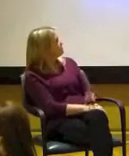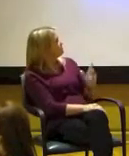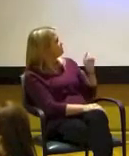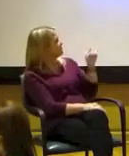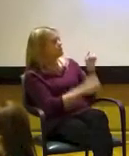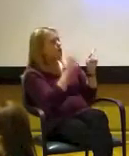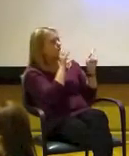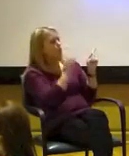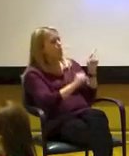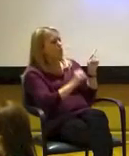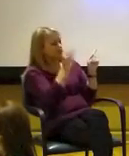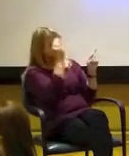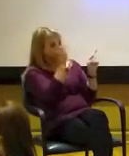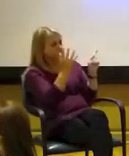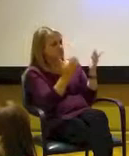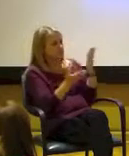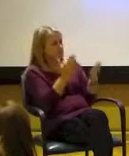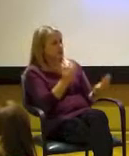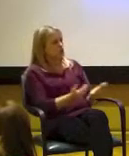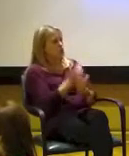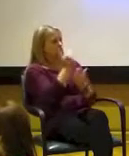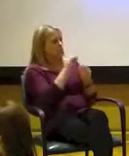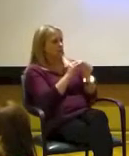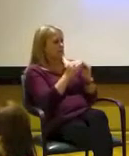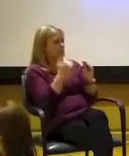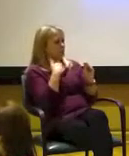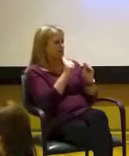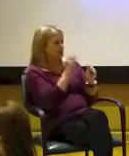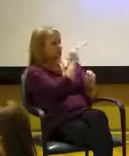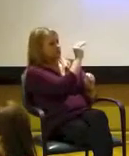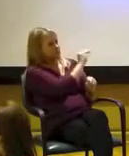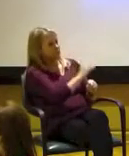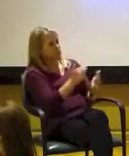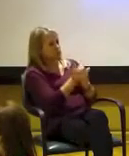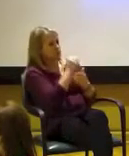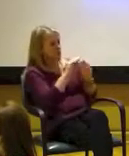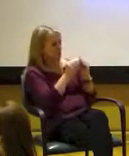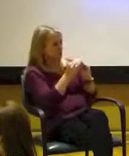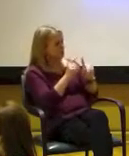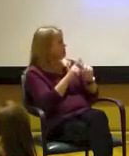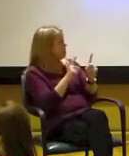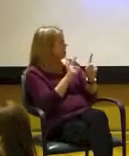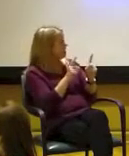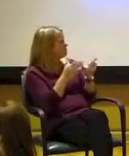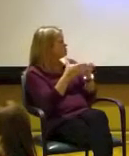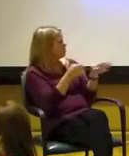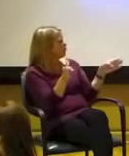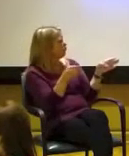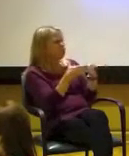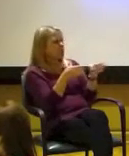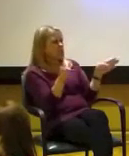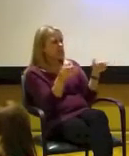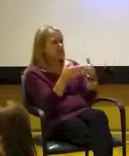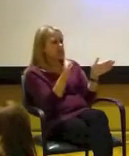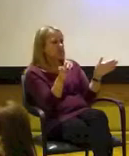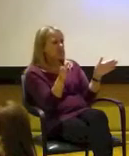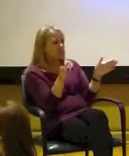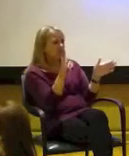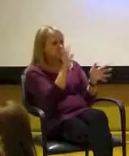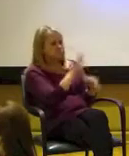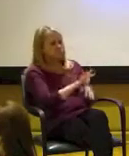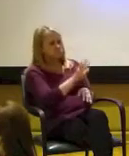sort of old data, and I'm sure there's new numbers that we could share, but it's a general ballpark.